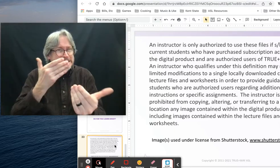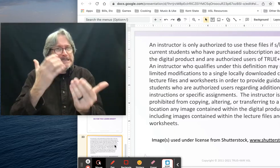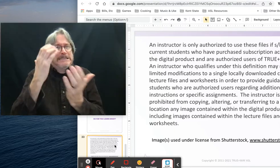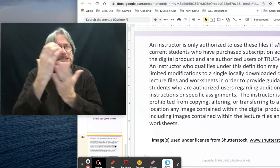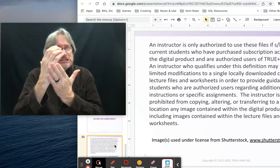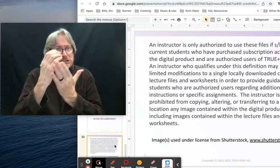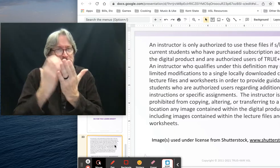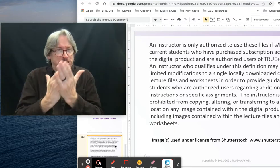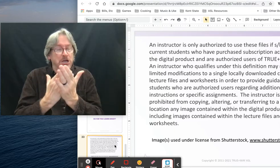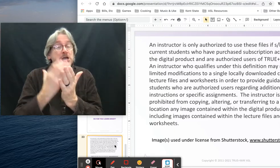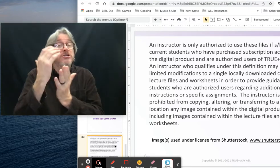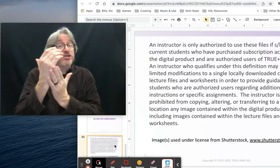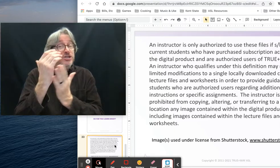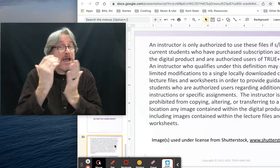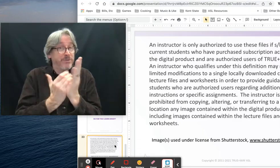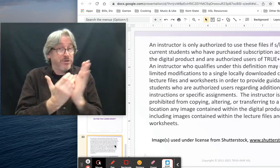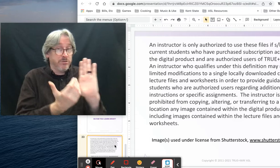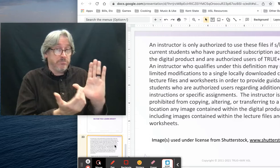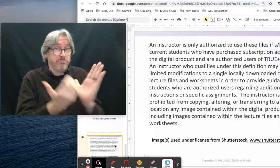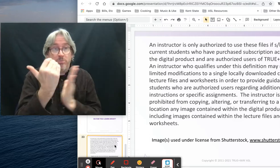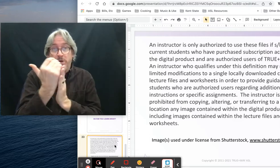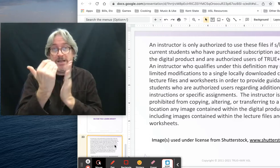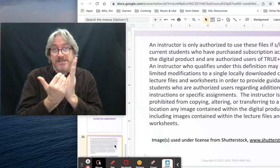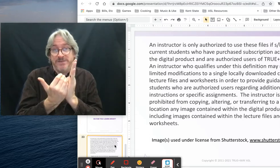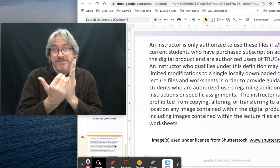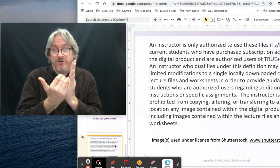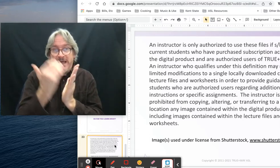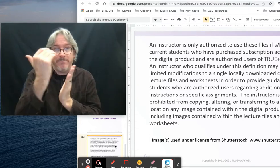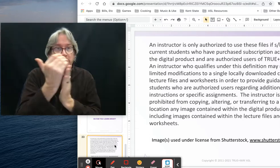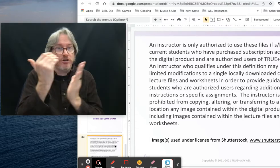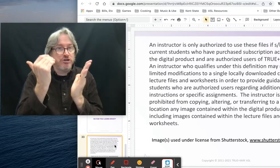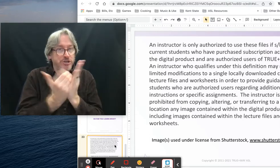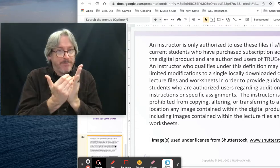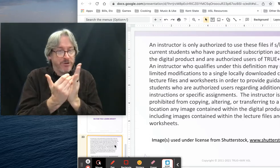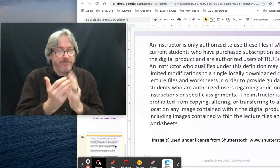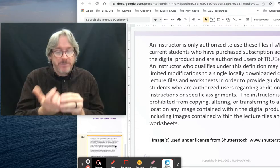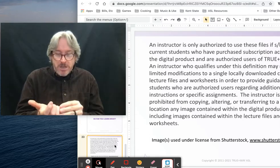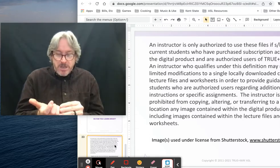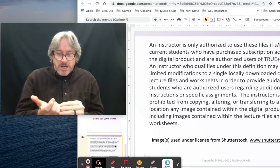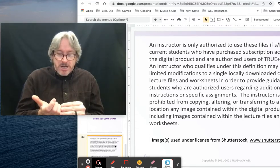Chapter. One last piece of vocab.